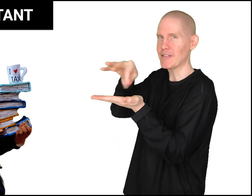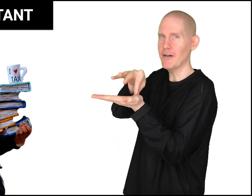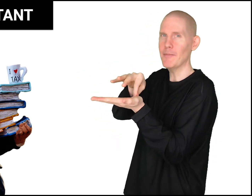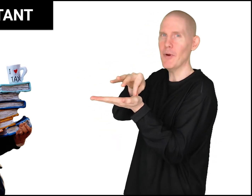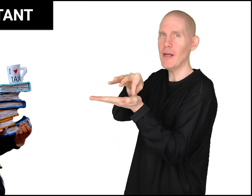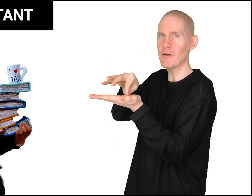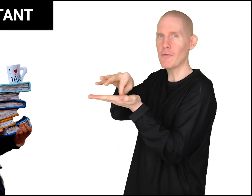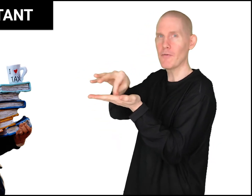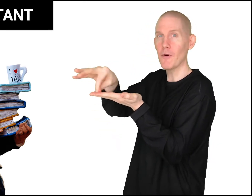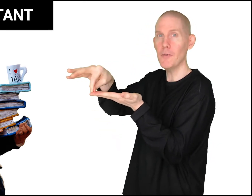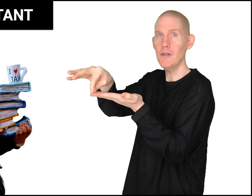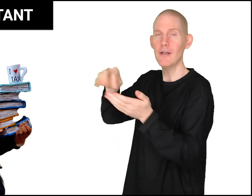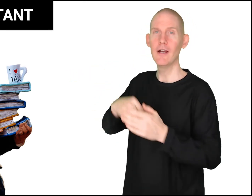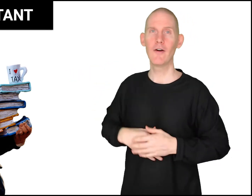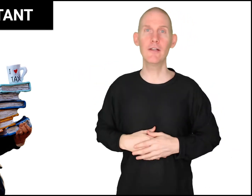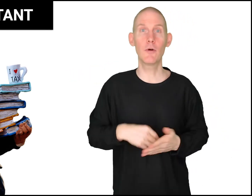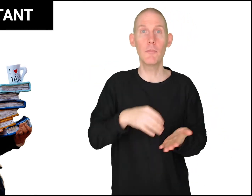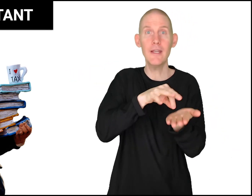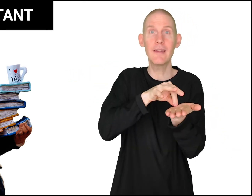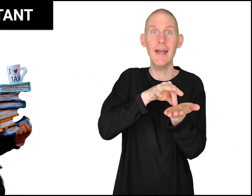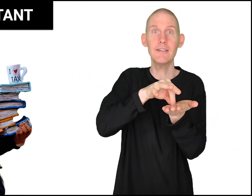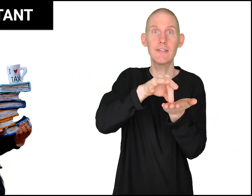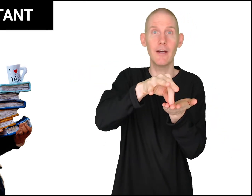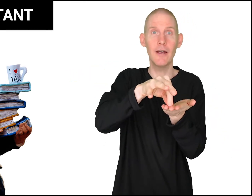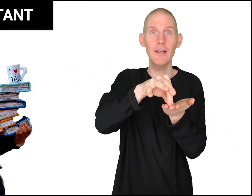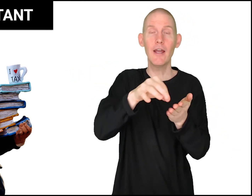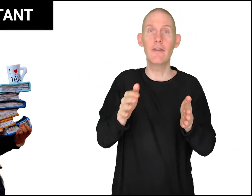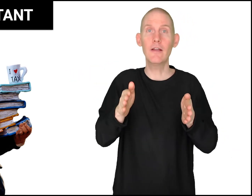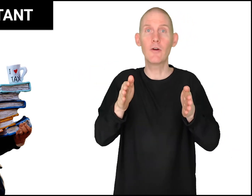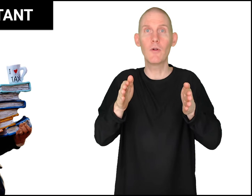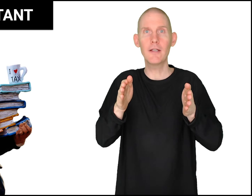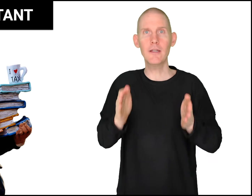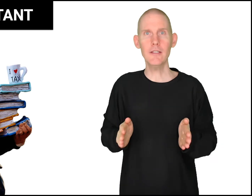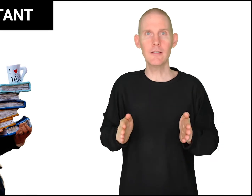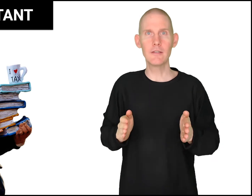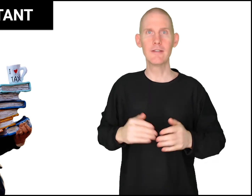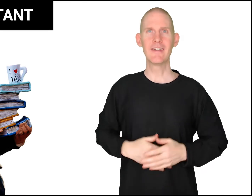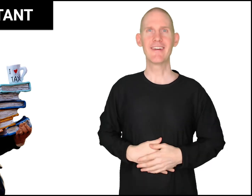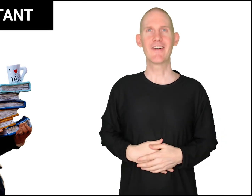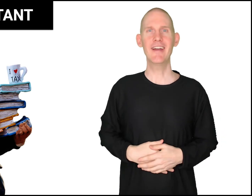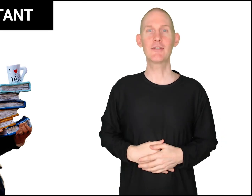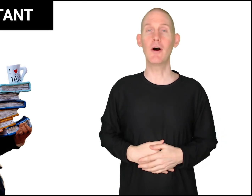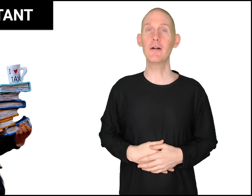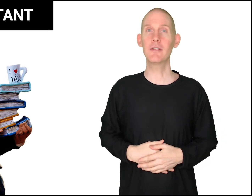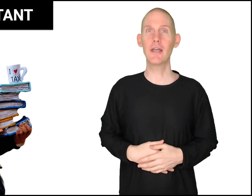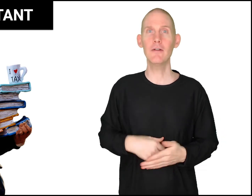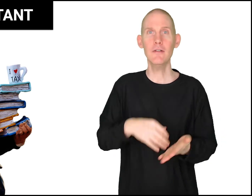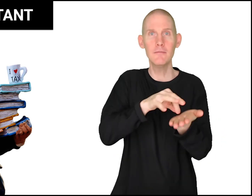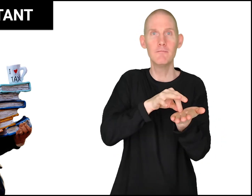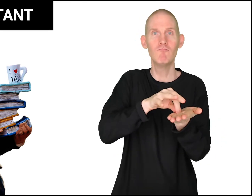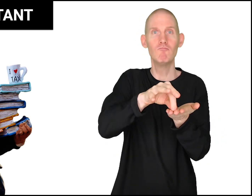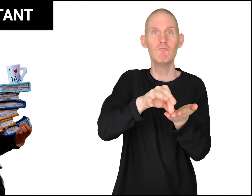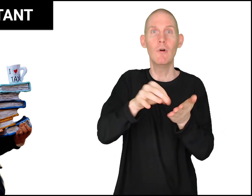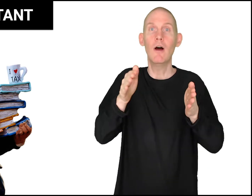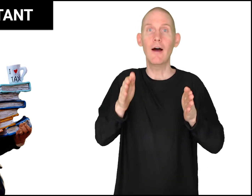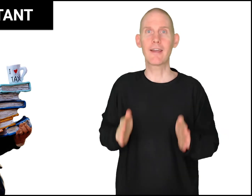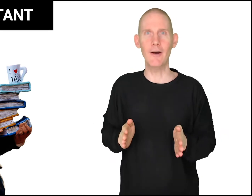at the back, go forward, right? So make that sign and then go like this. Okay, so all together,